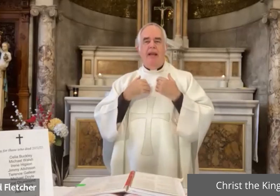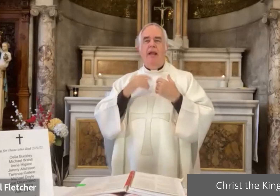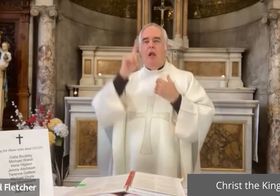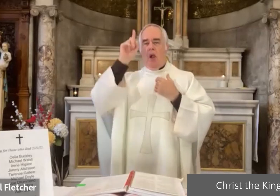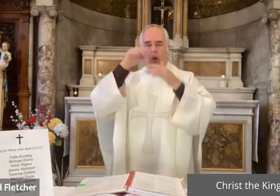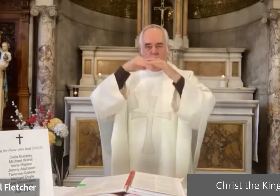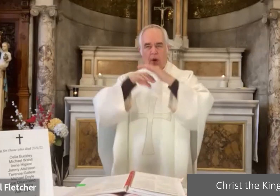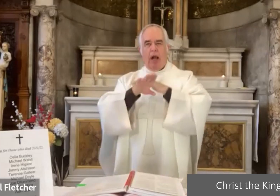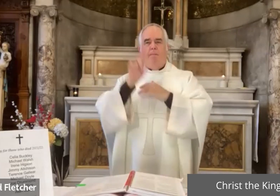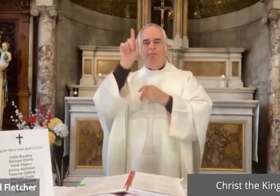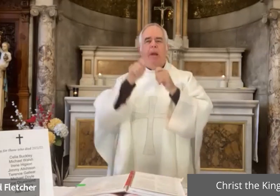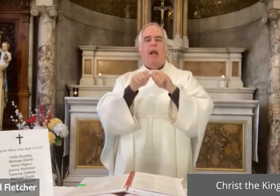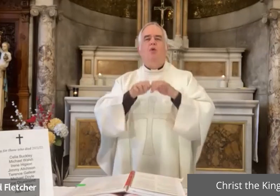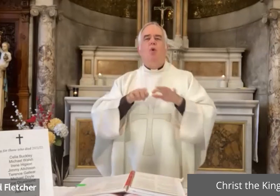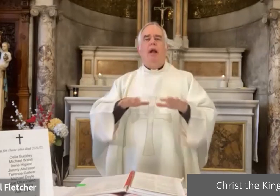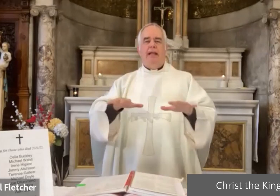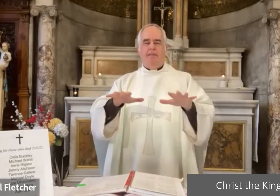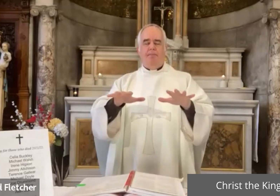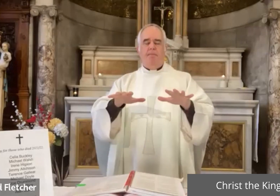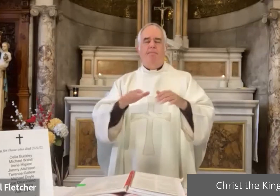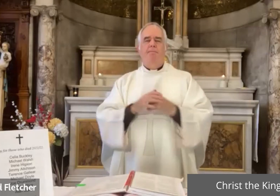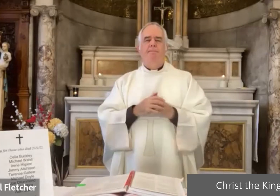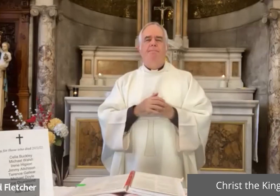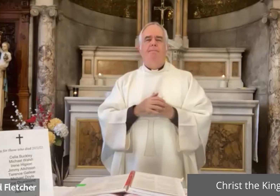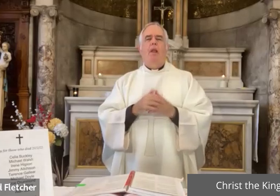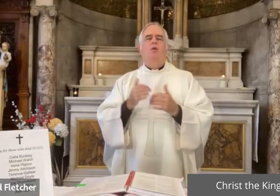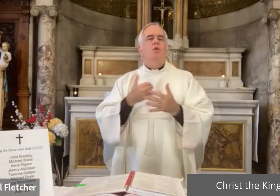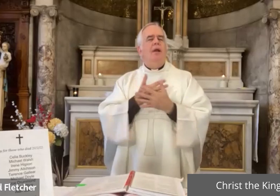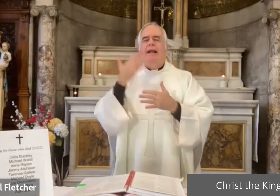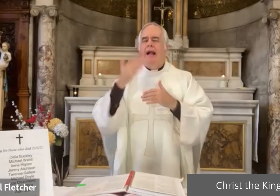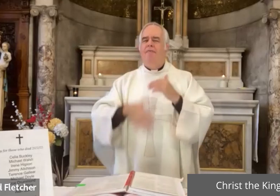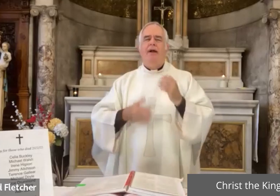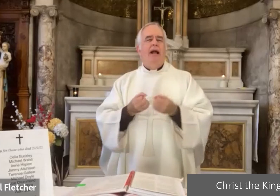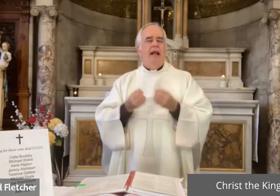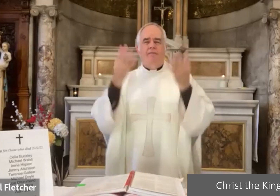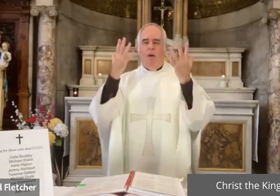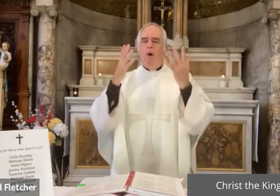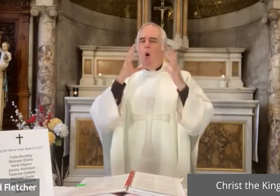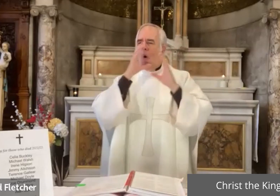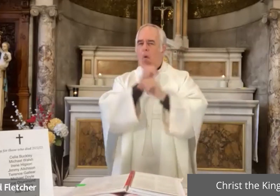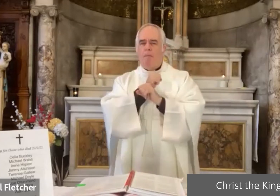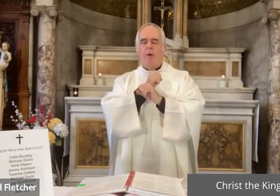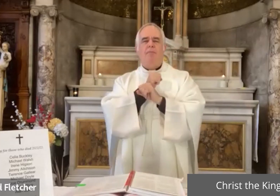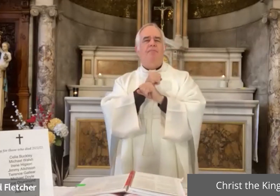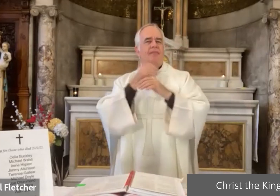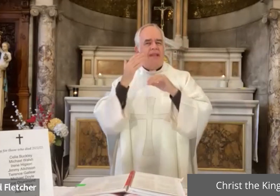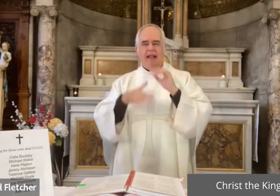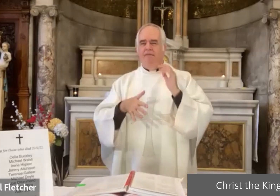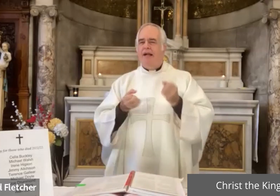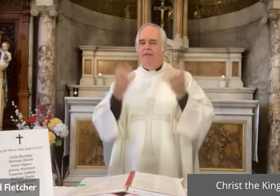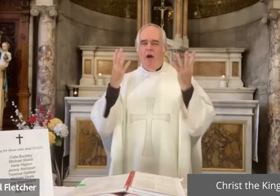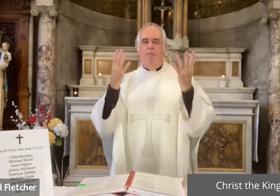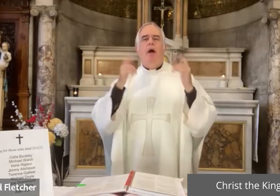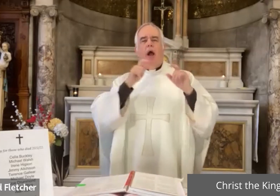me when you come in your kingdom. We never give up